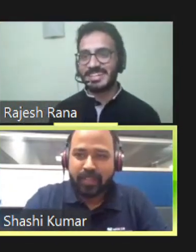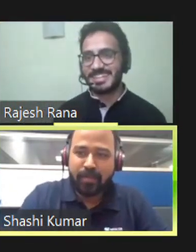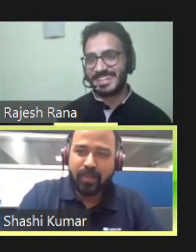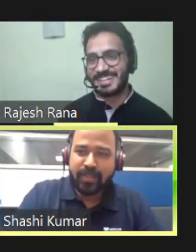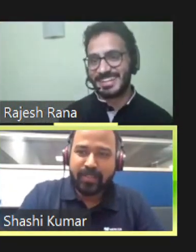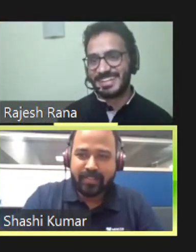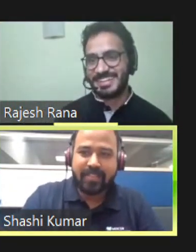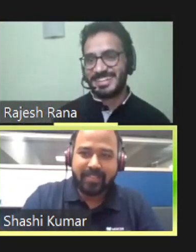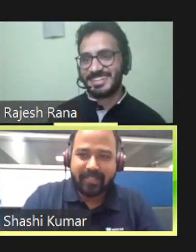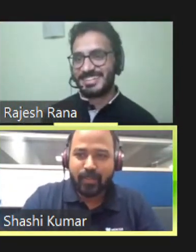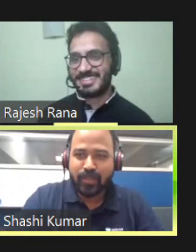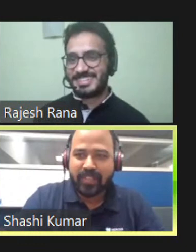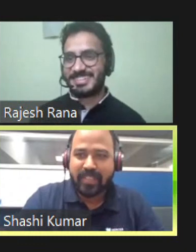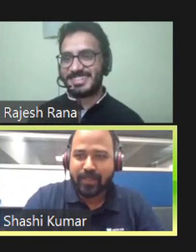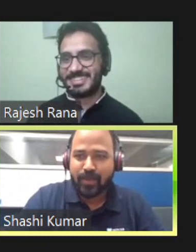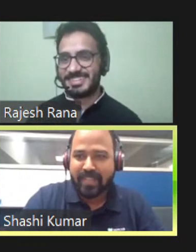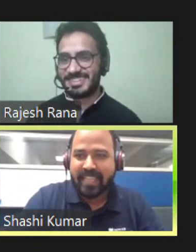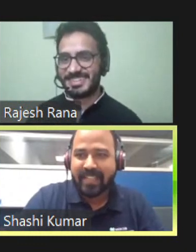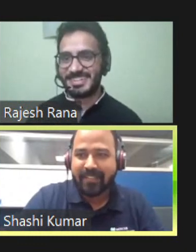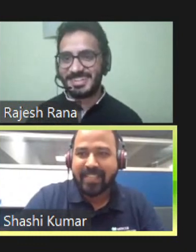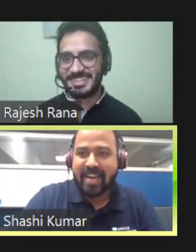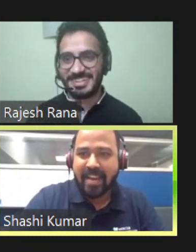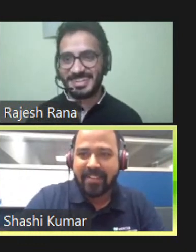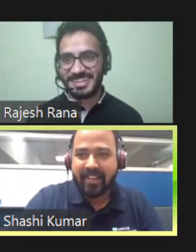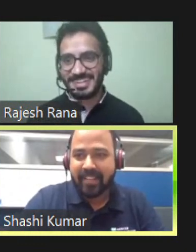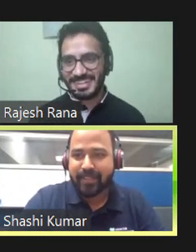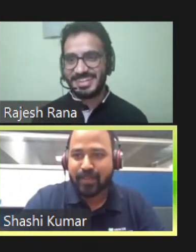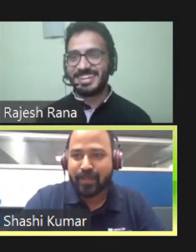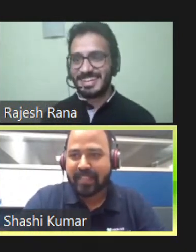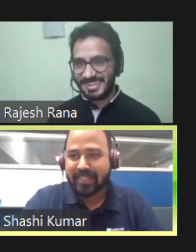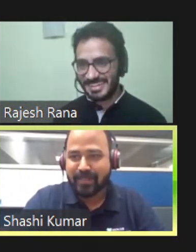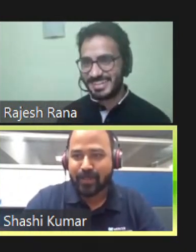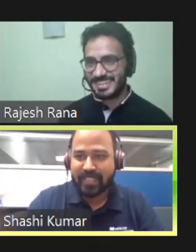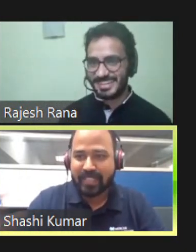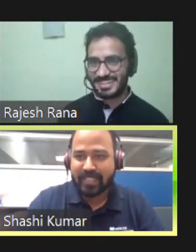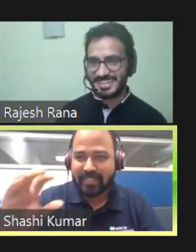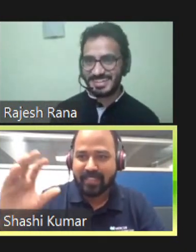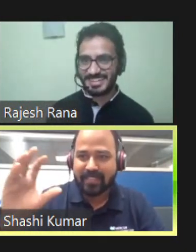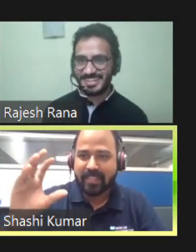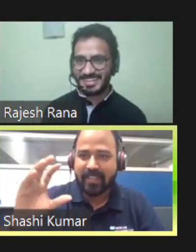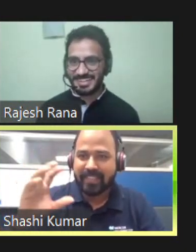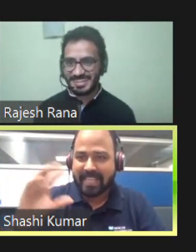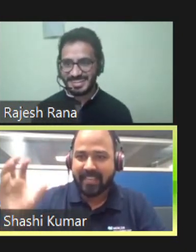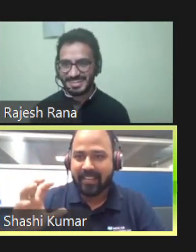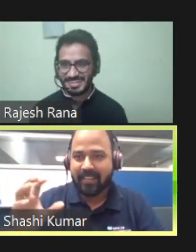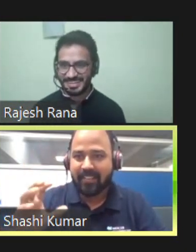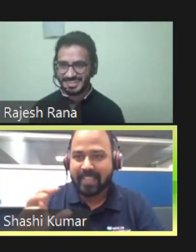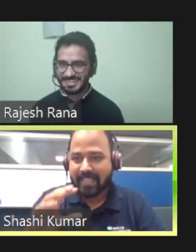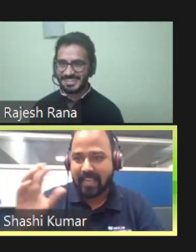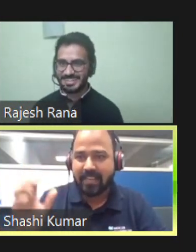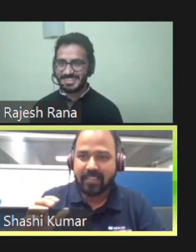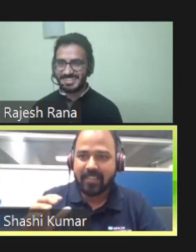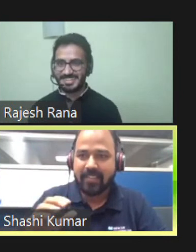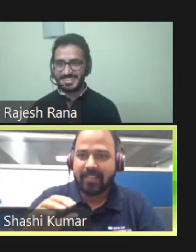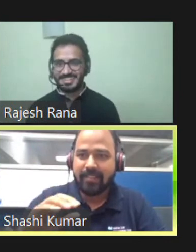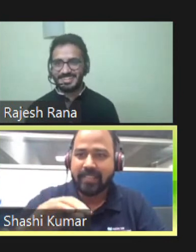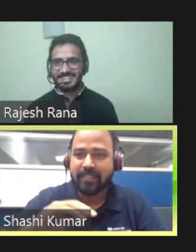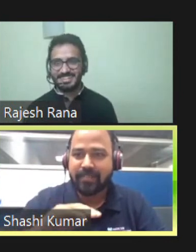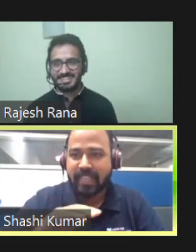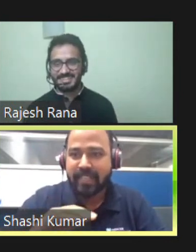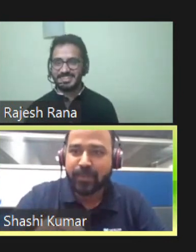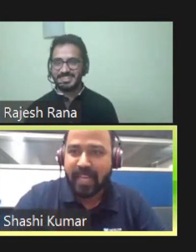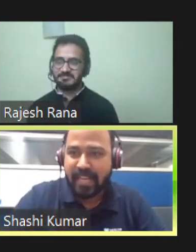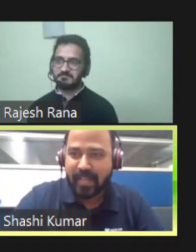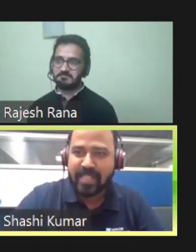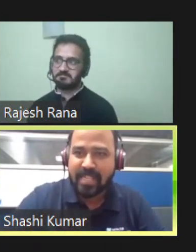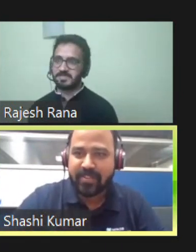from talking your about, end? so since you're relating it with the IIT guys, so is there something technicality which is